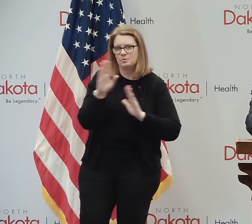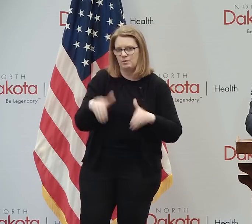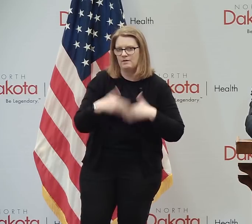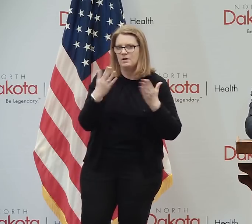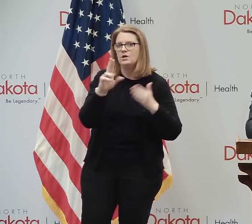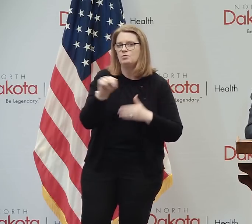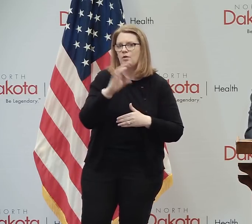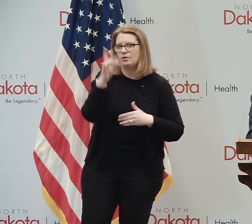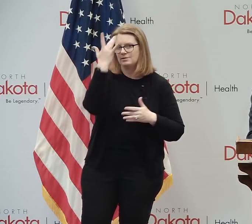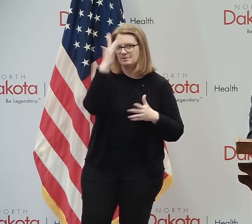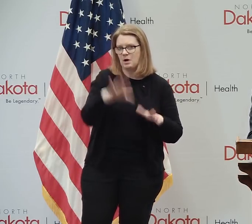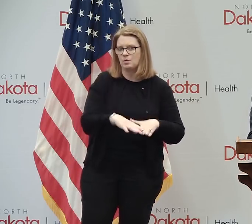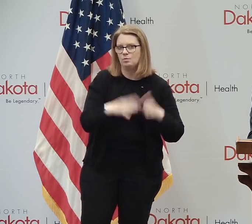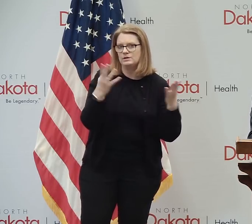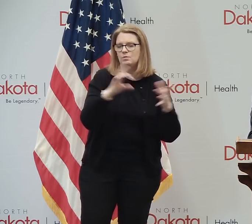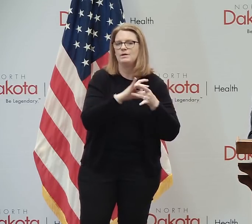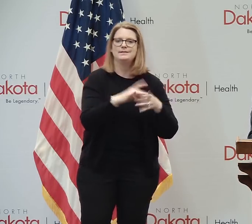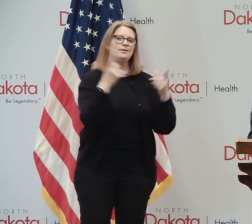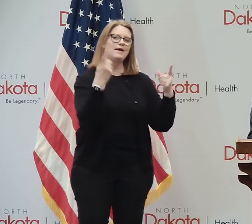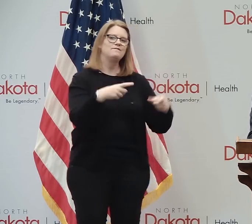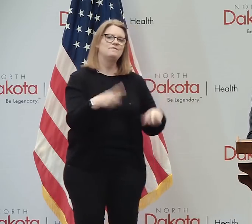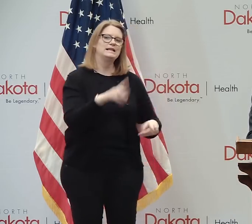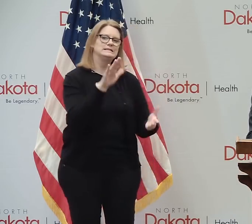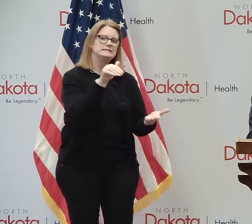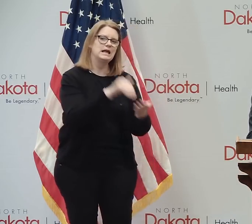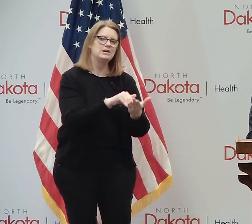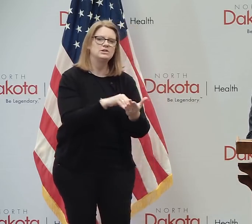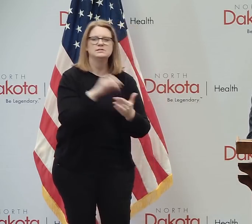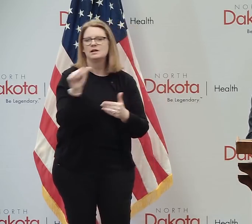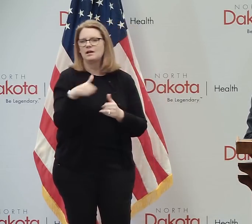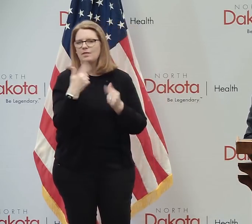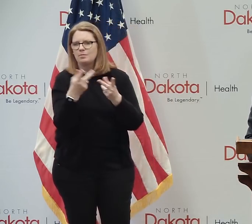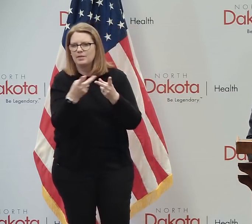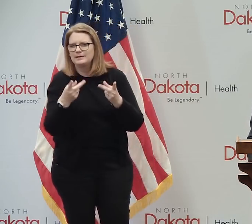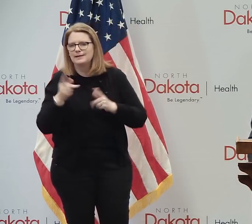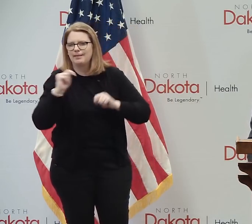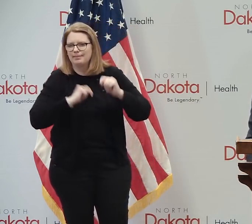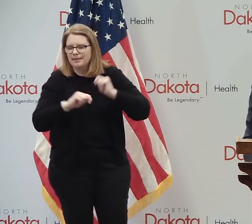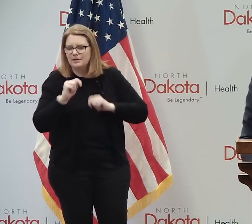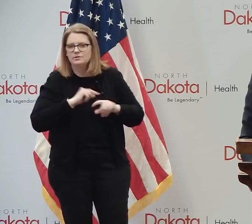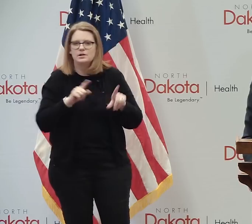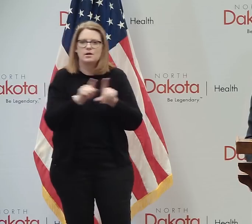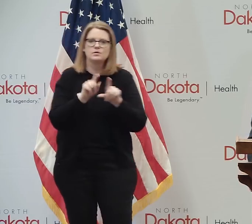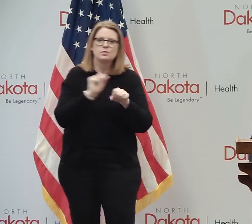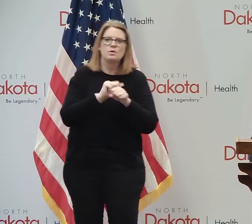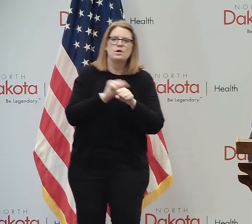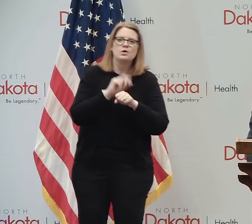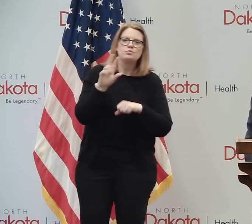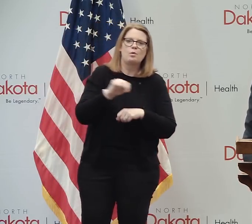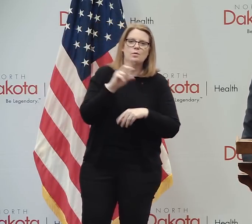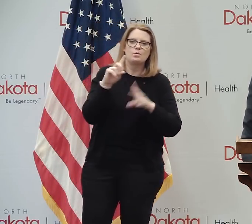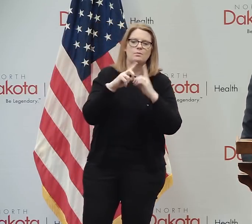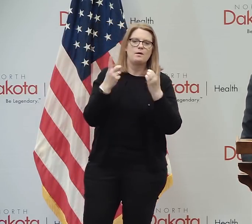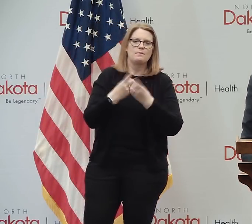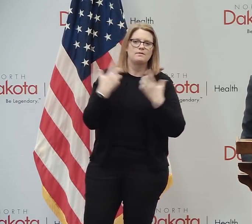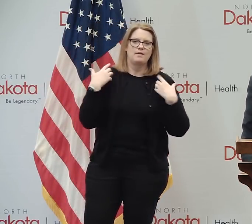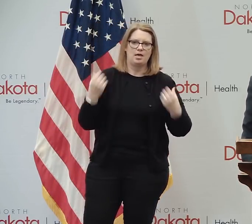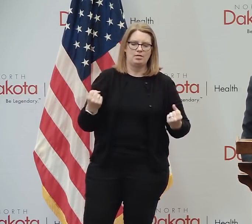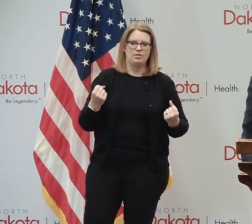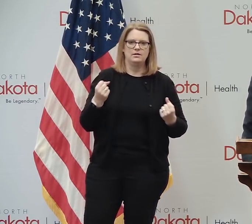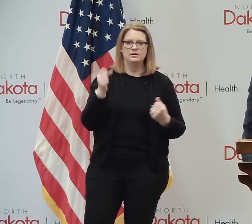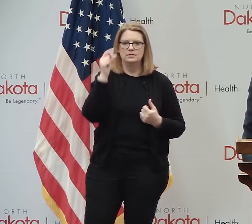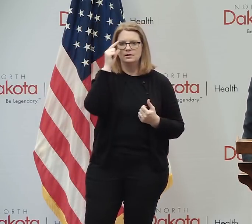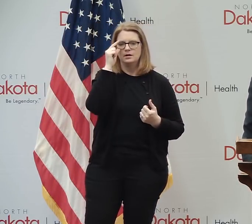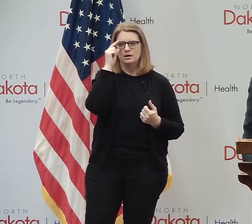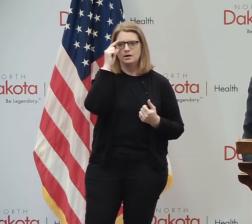Restart related to event centers and other venues, also working in collaboration with the North Dakota Department of Health. As